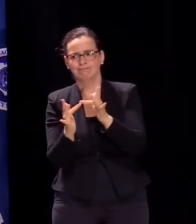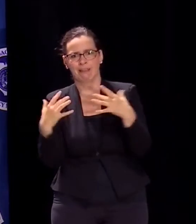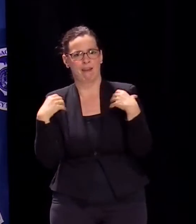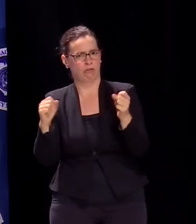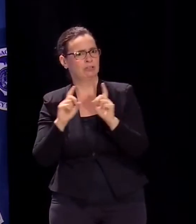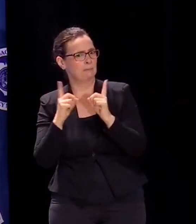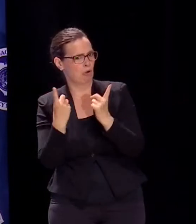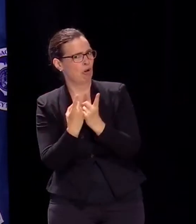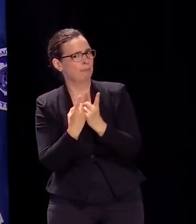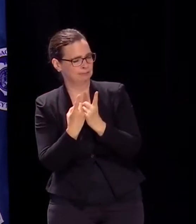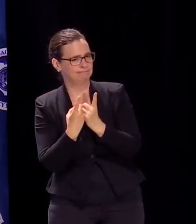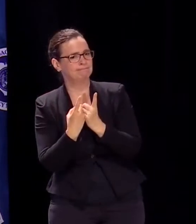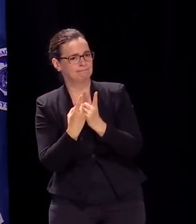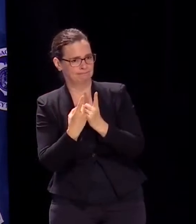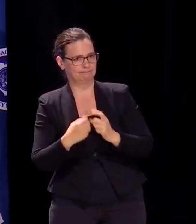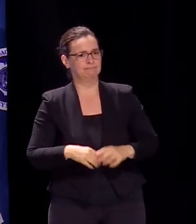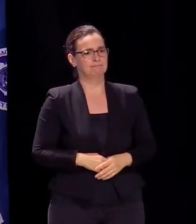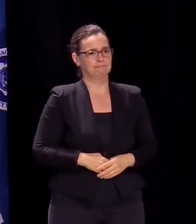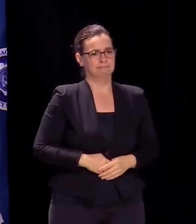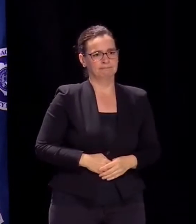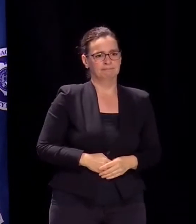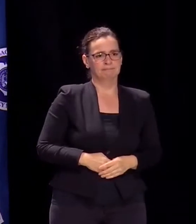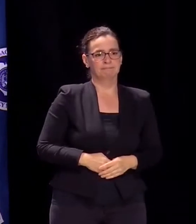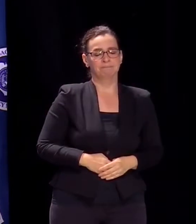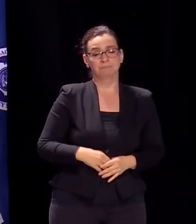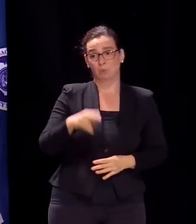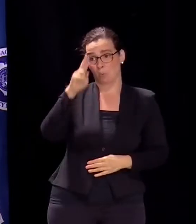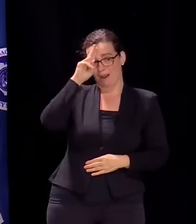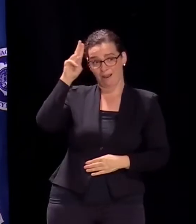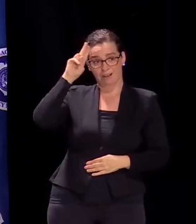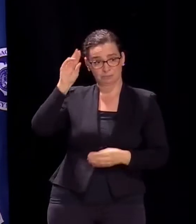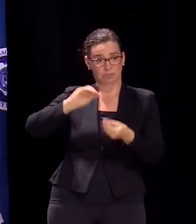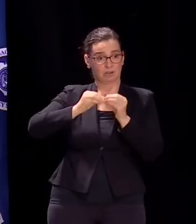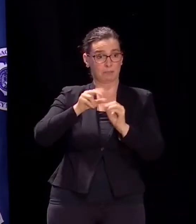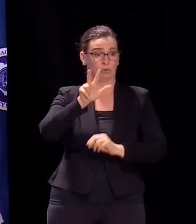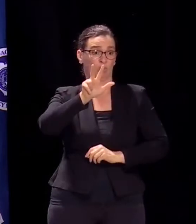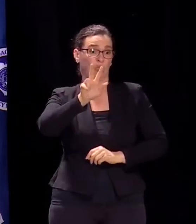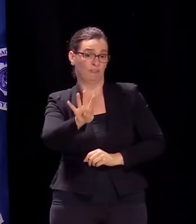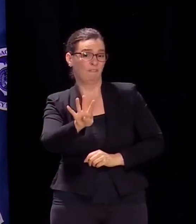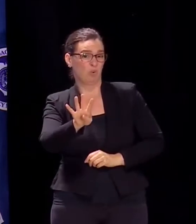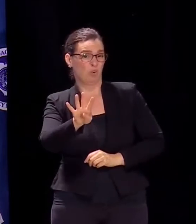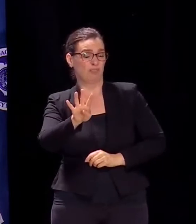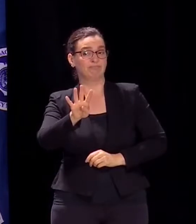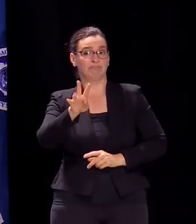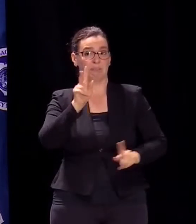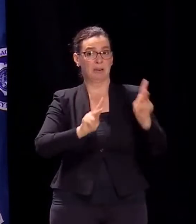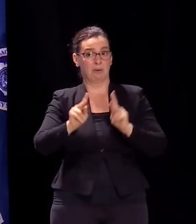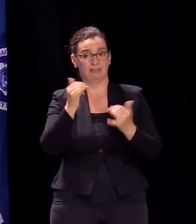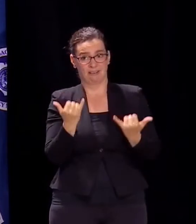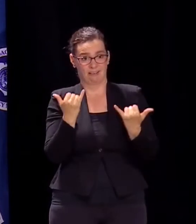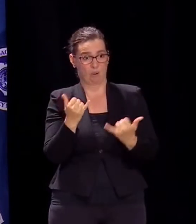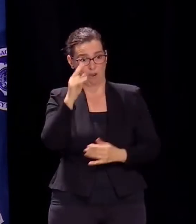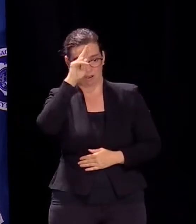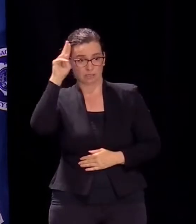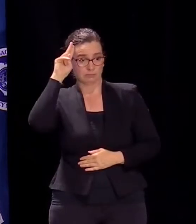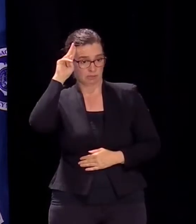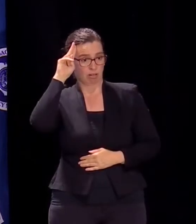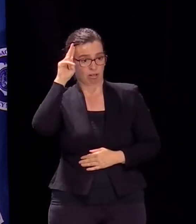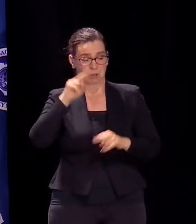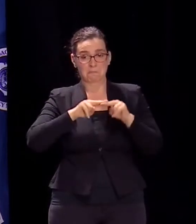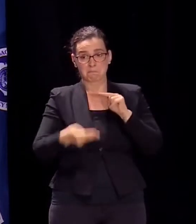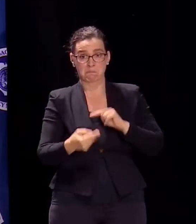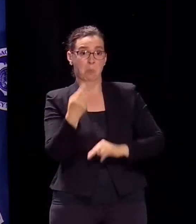progress. Looking at hospitalizations, 34 in the hospital, 8% of our active cases. We know that